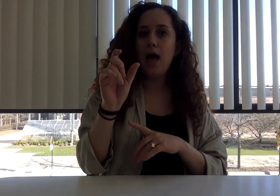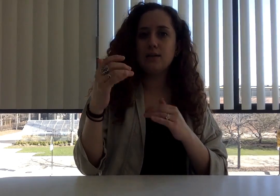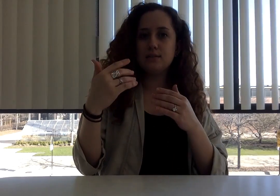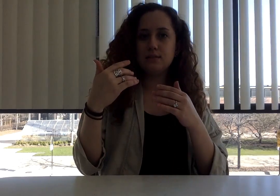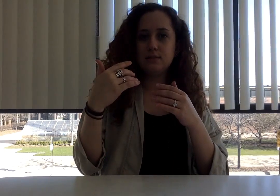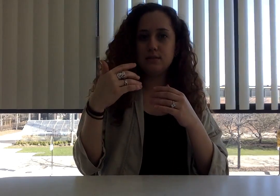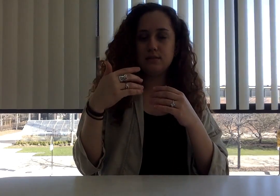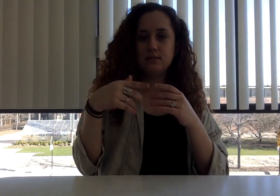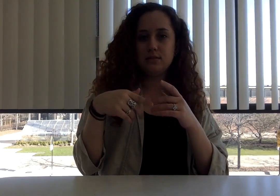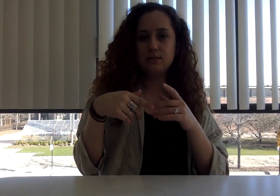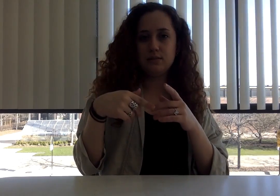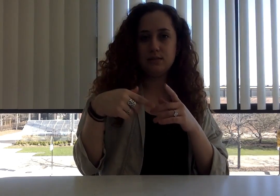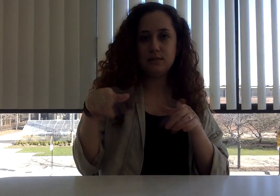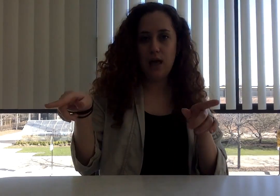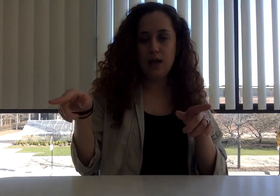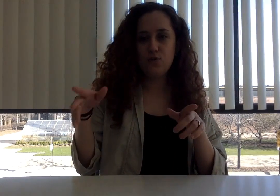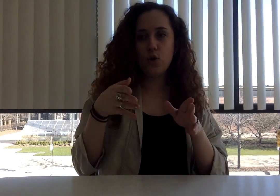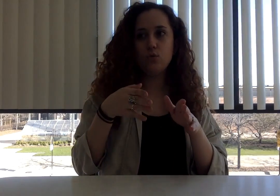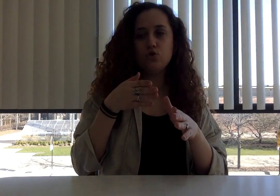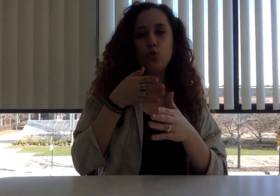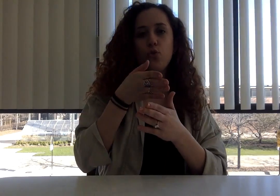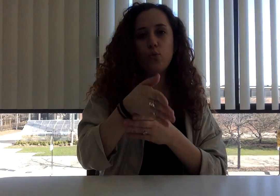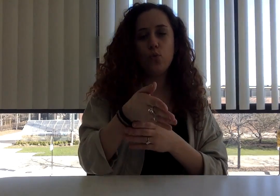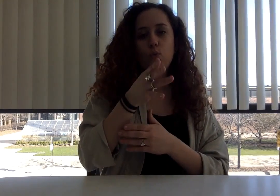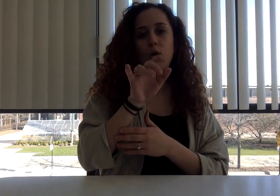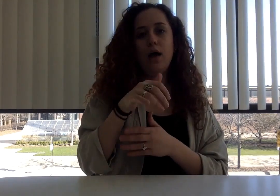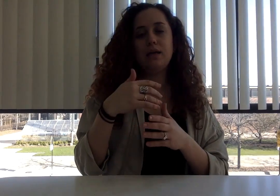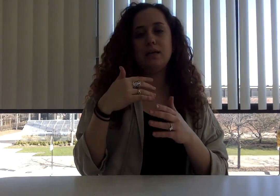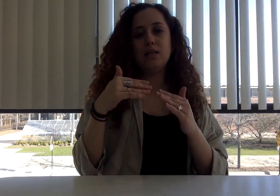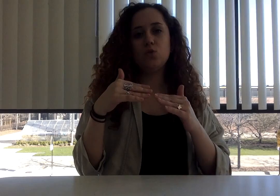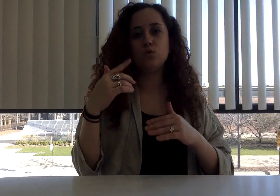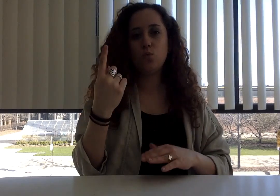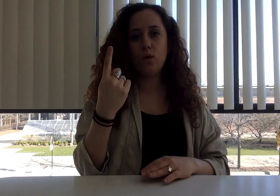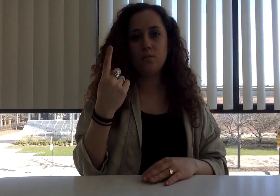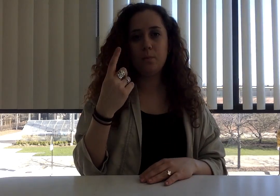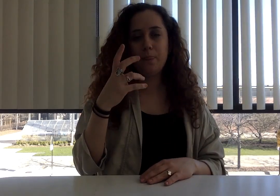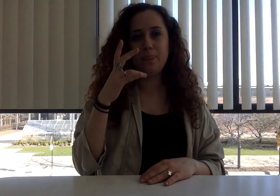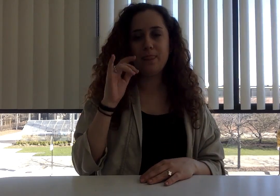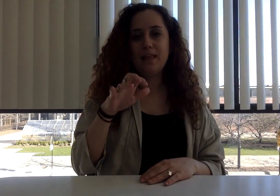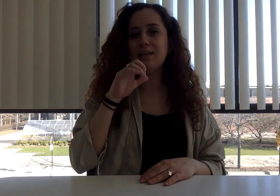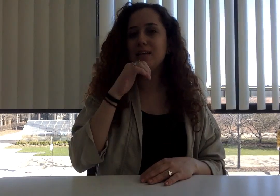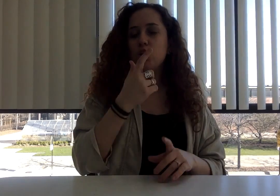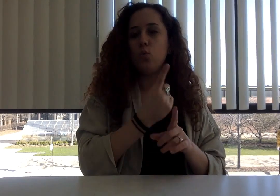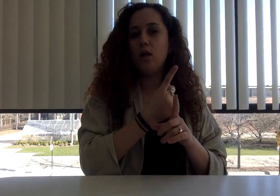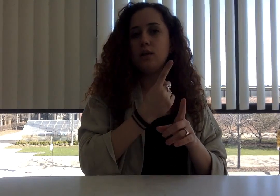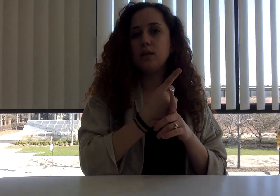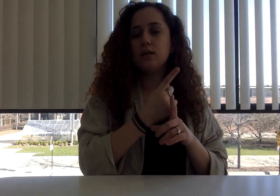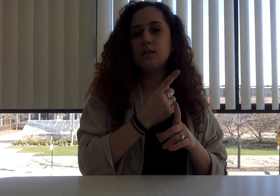y equals 1. So that inequality, 3 points for y is greater than x plus